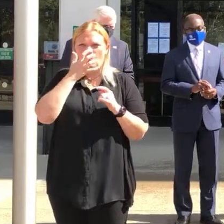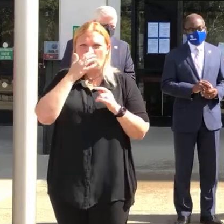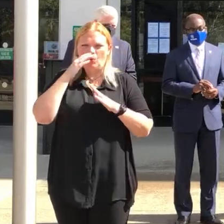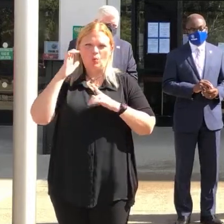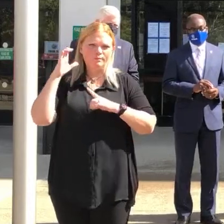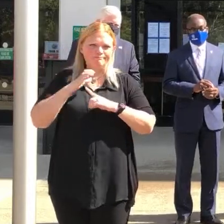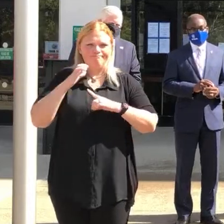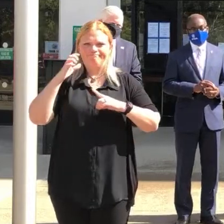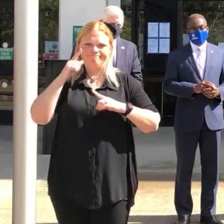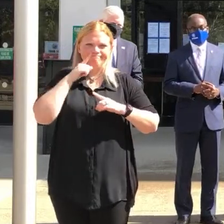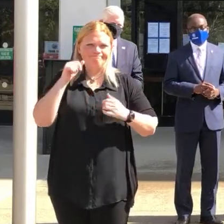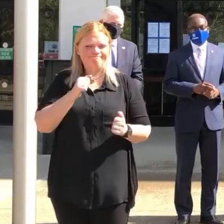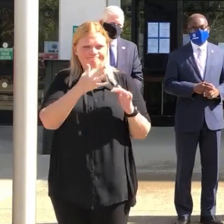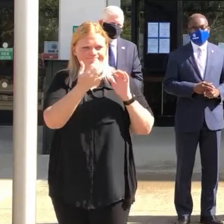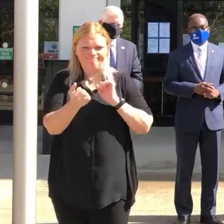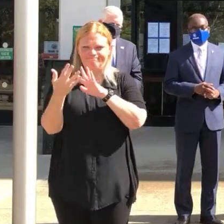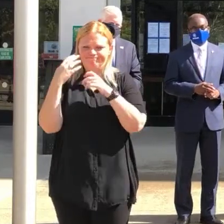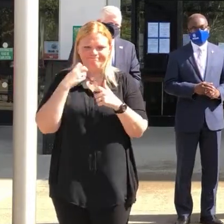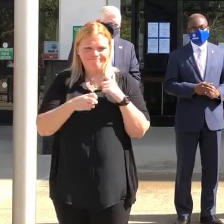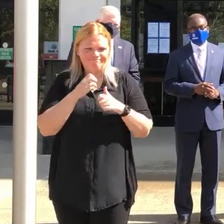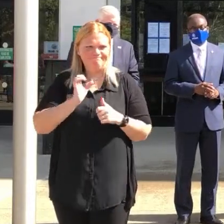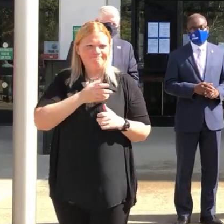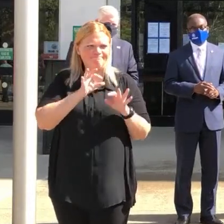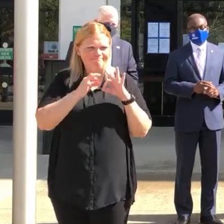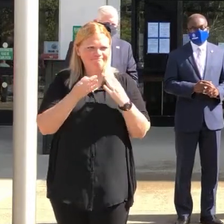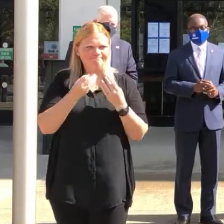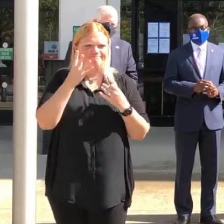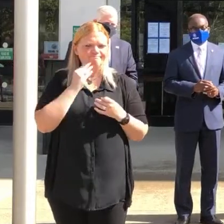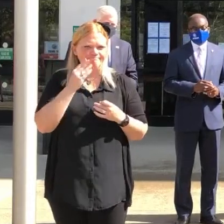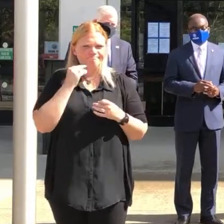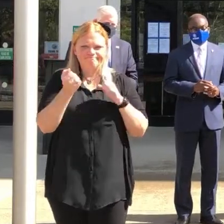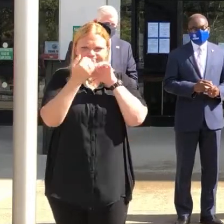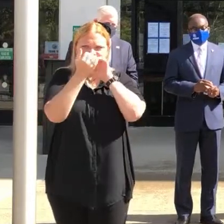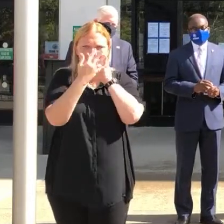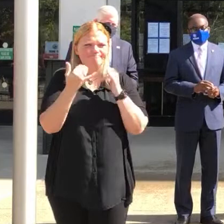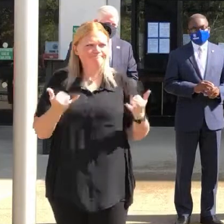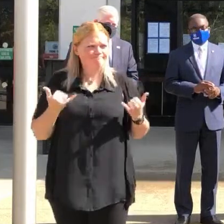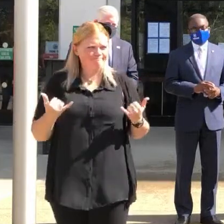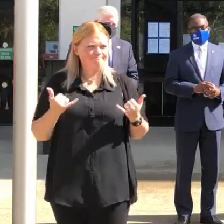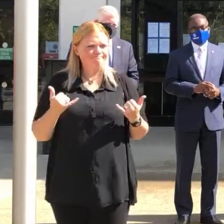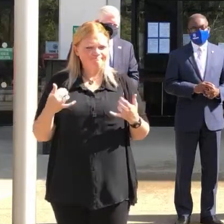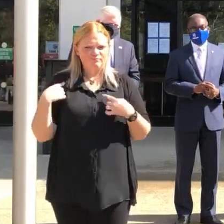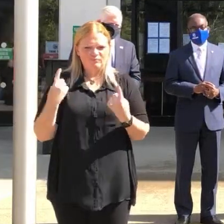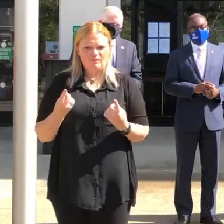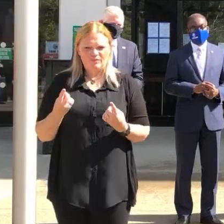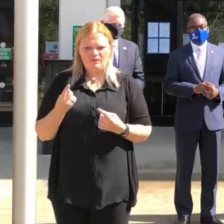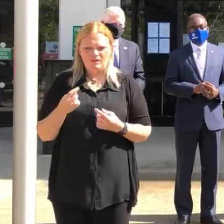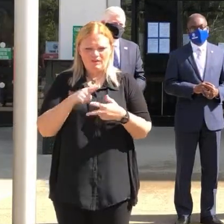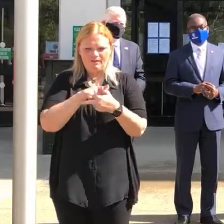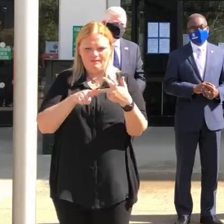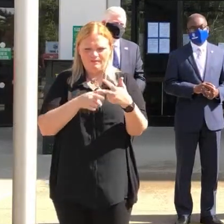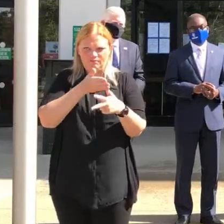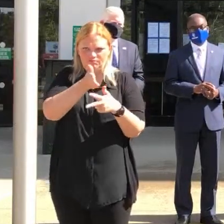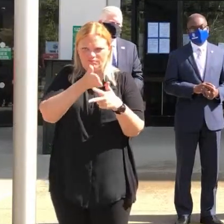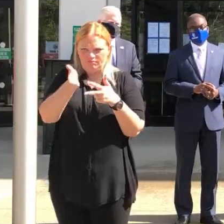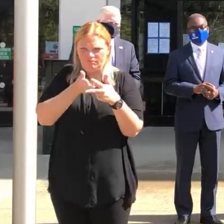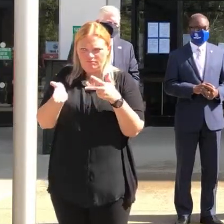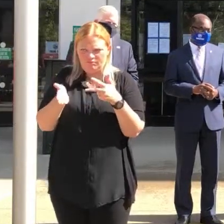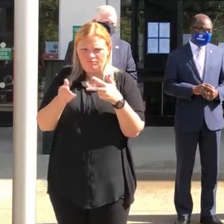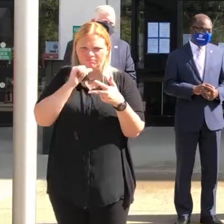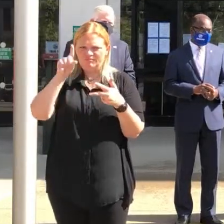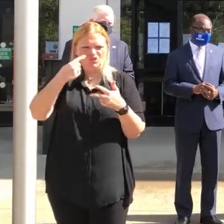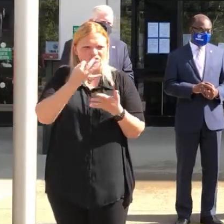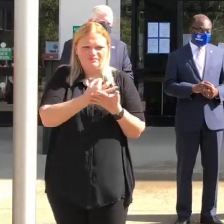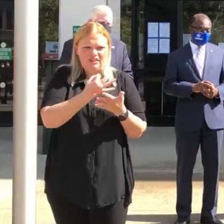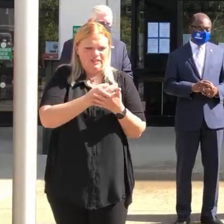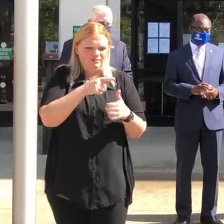really addressing the issues that our families are facing today. So it has been a three-pronged approach. Not just the